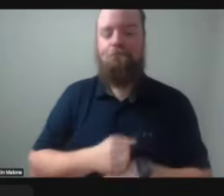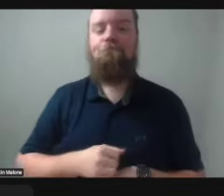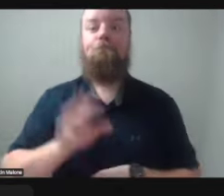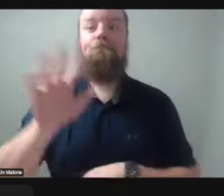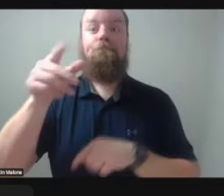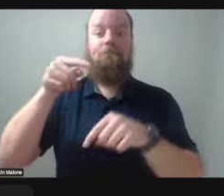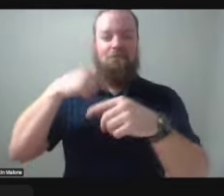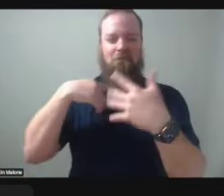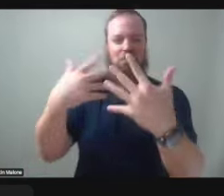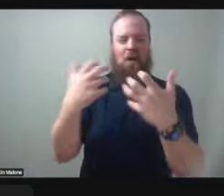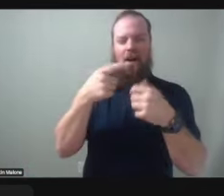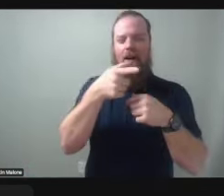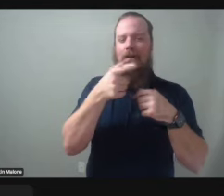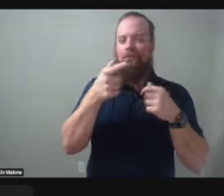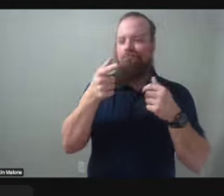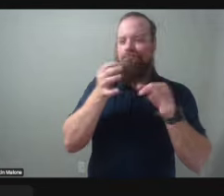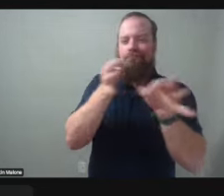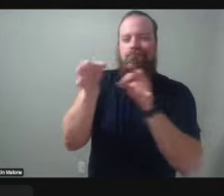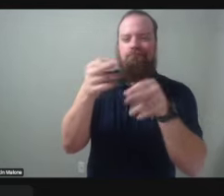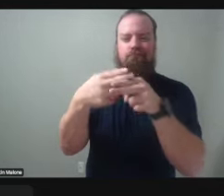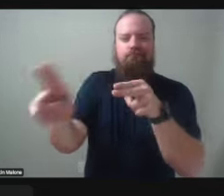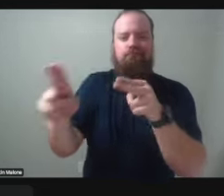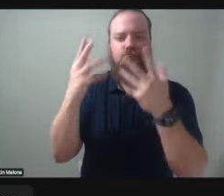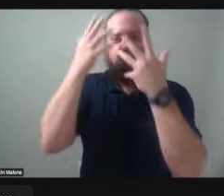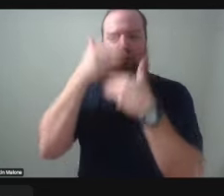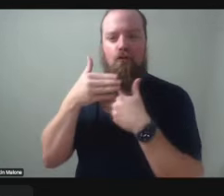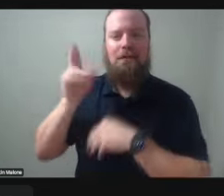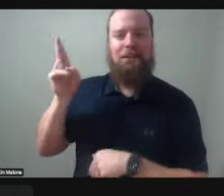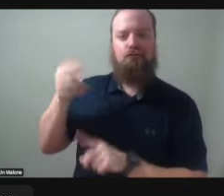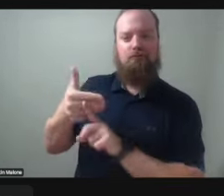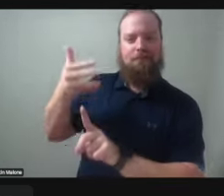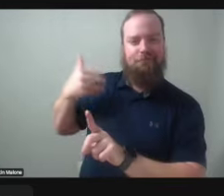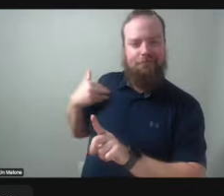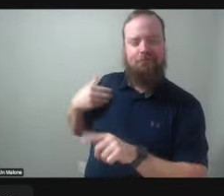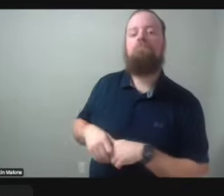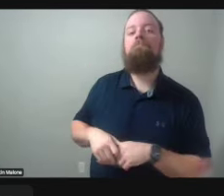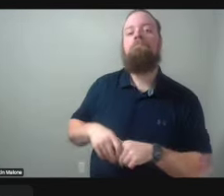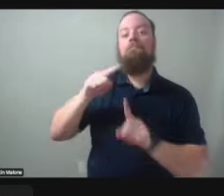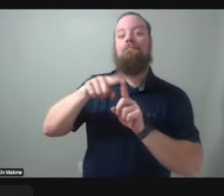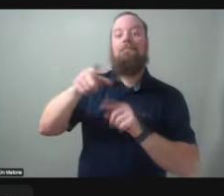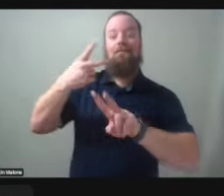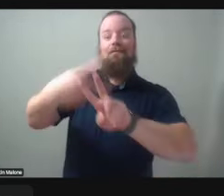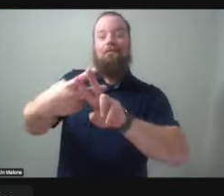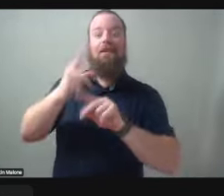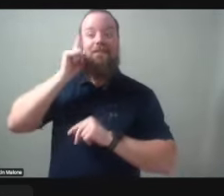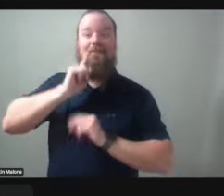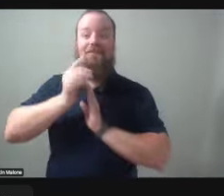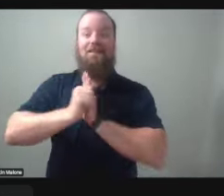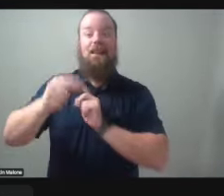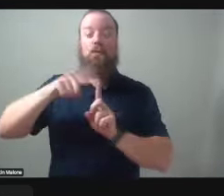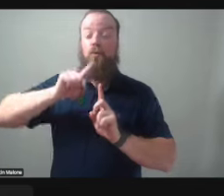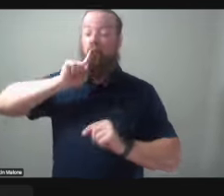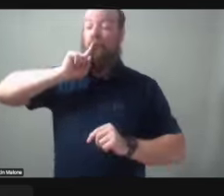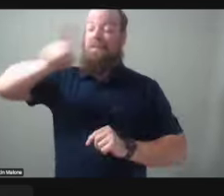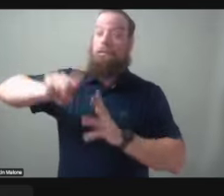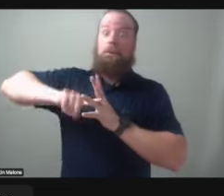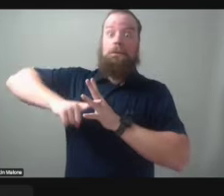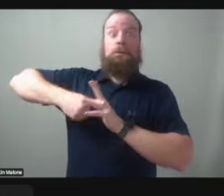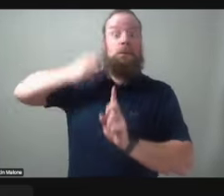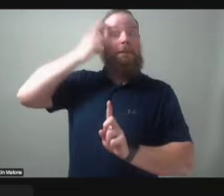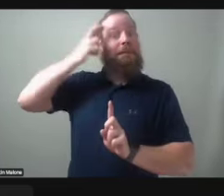for taking advantage of American Sign Language. And so deaf talent is a bit of a pushback against